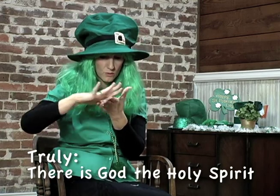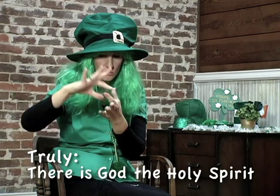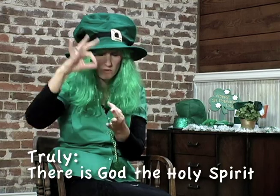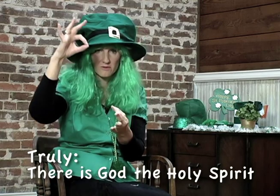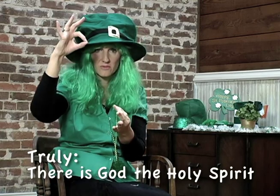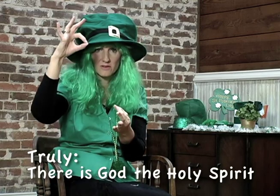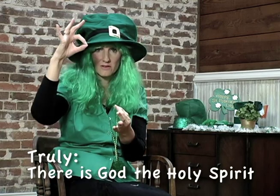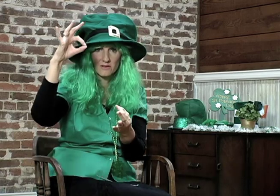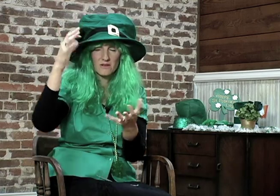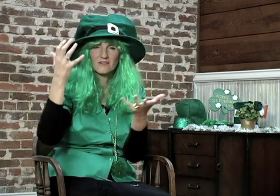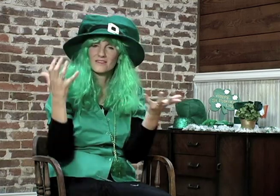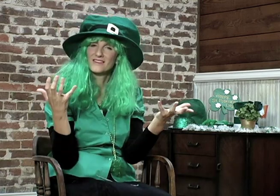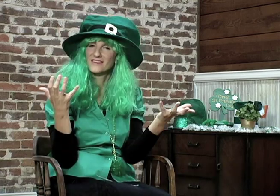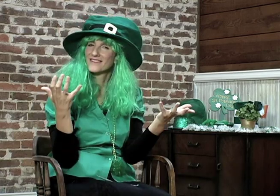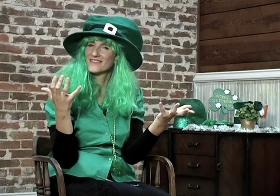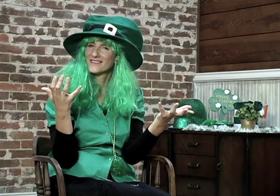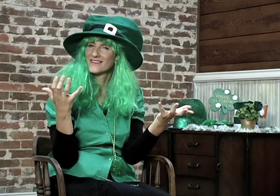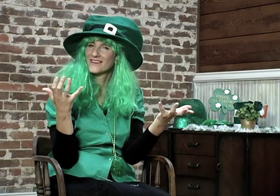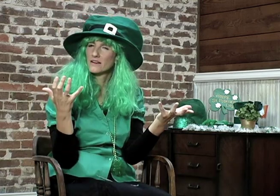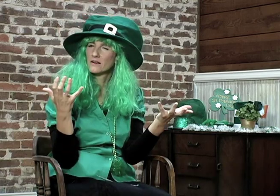the Holy Spirit.